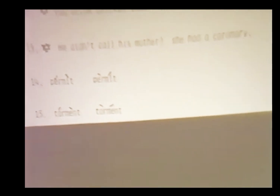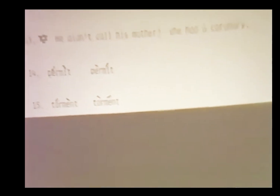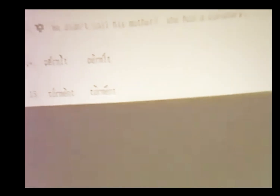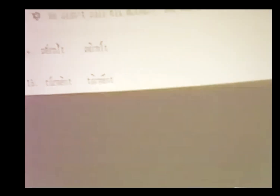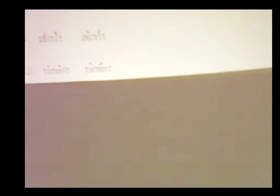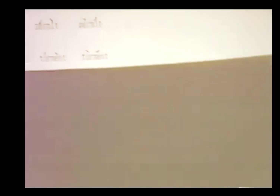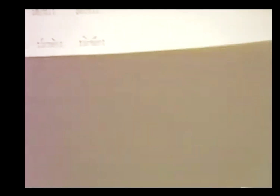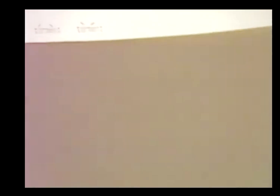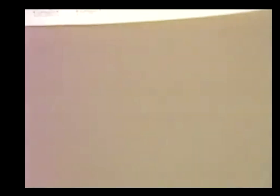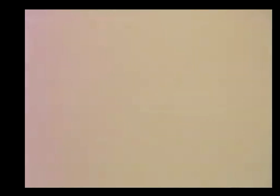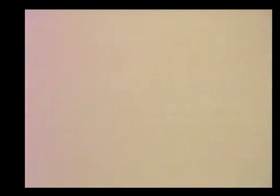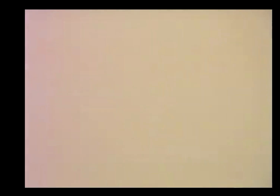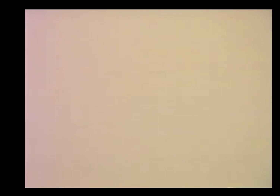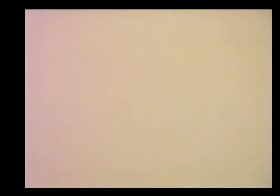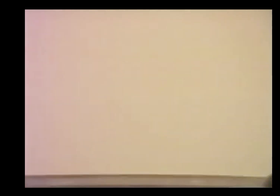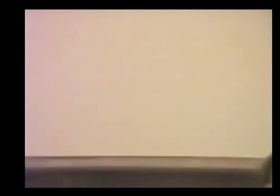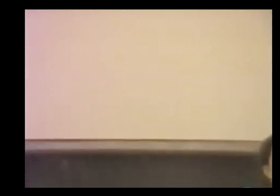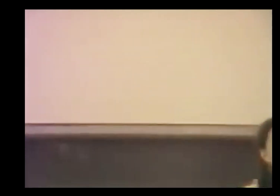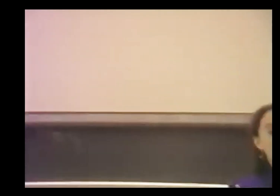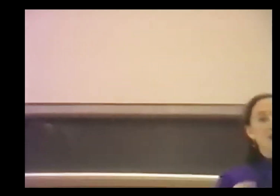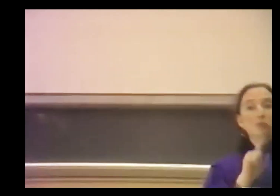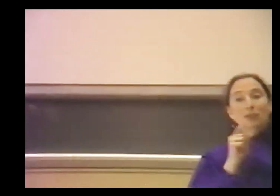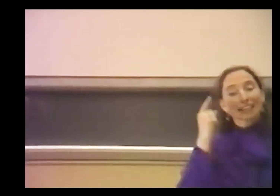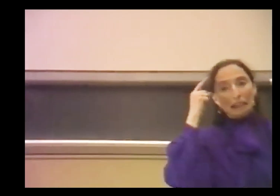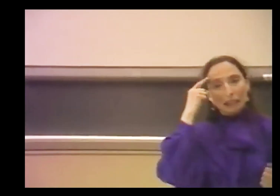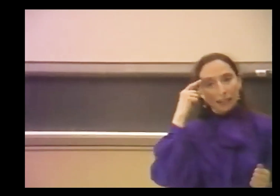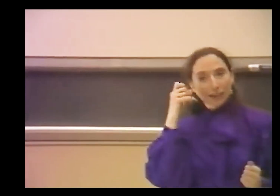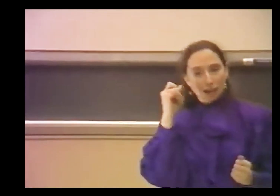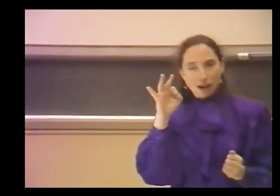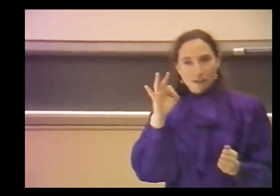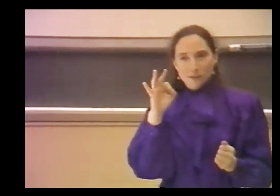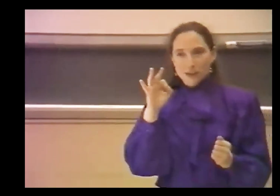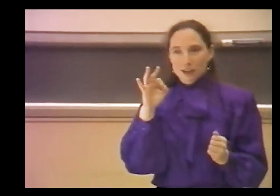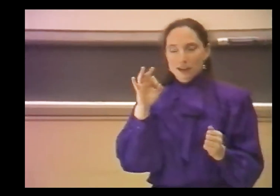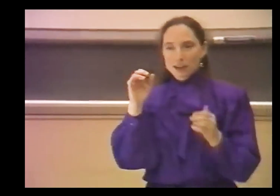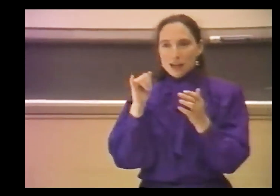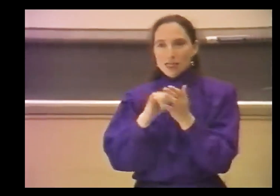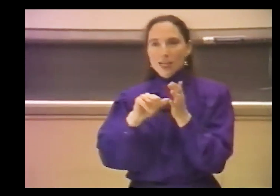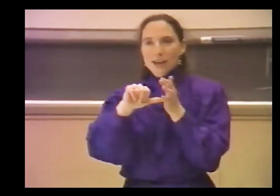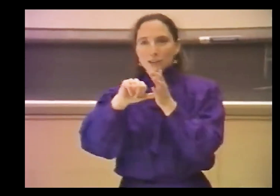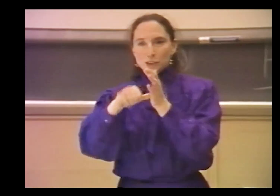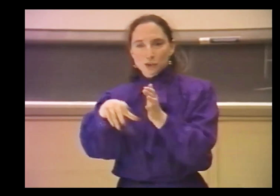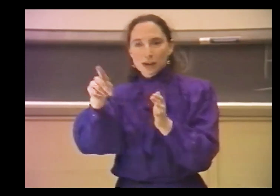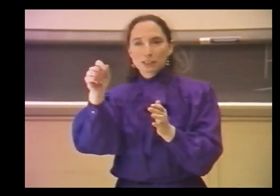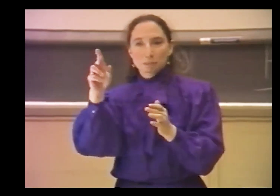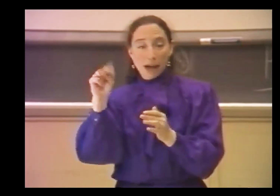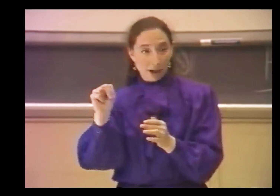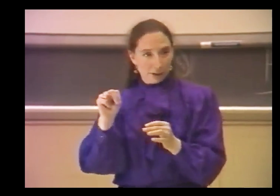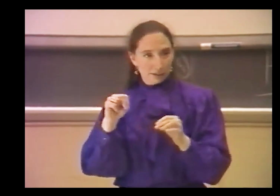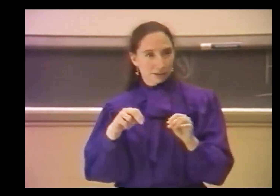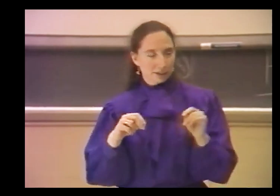Yes. Okay. Now we can really think of that stress pattern,